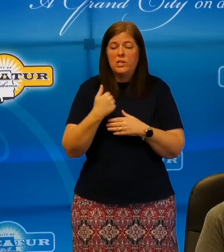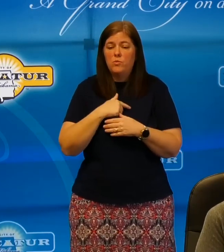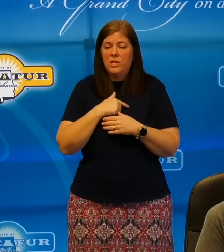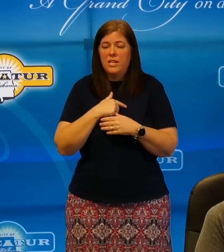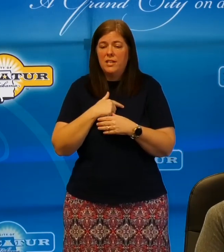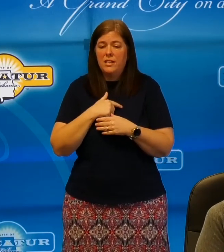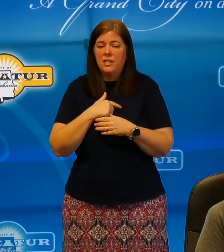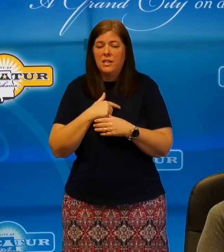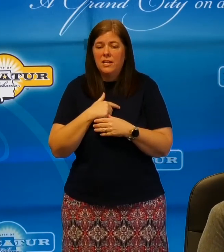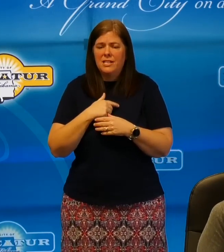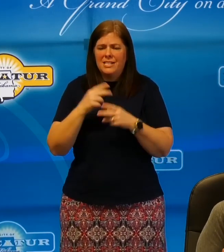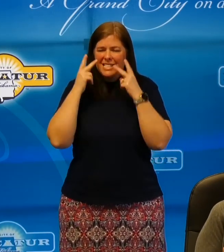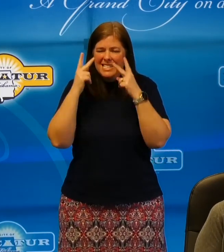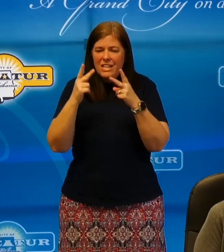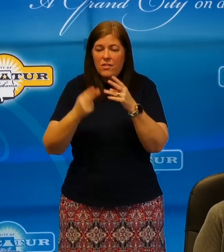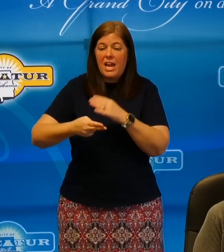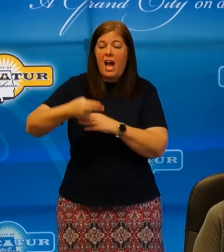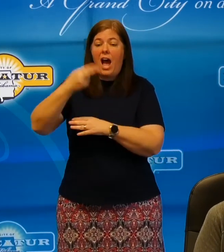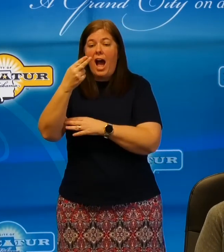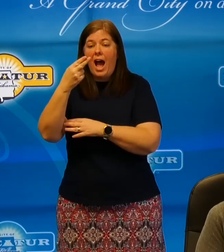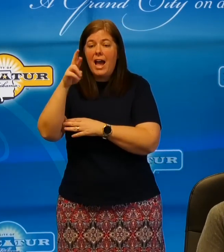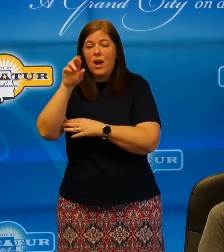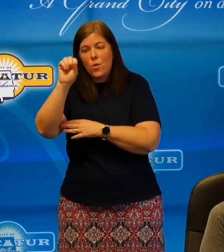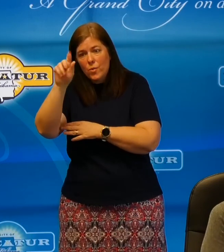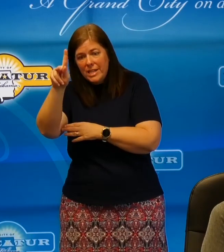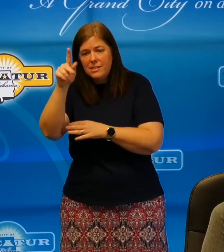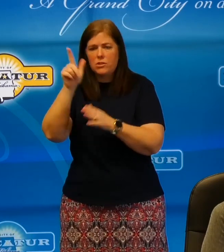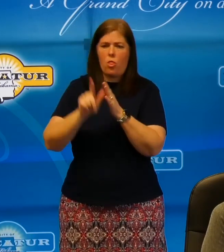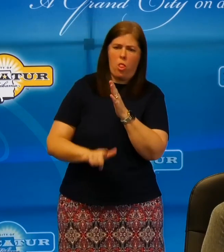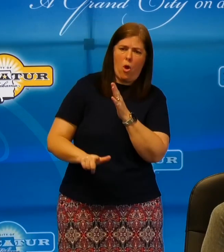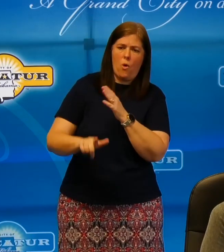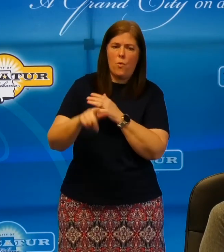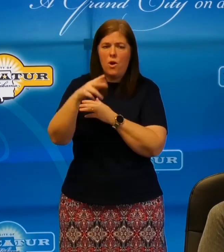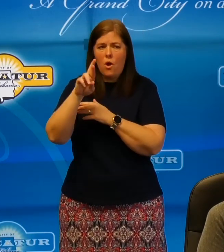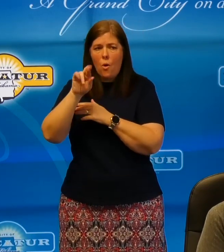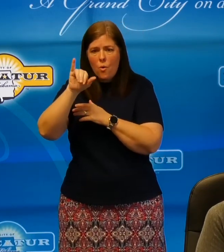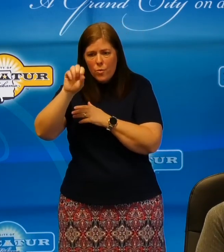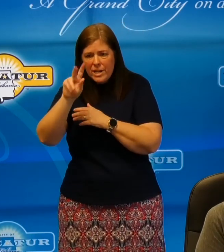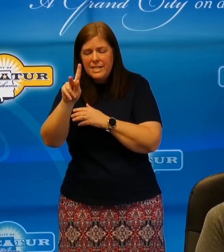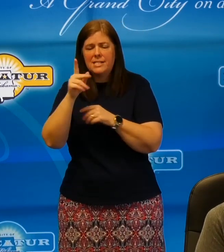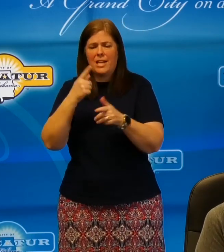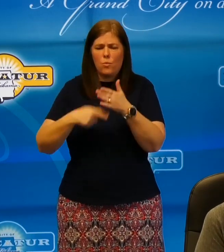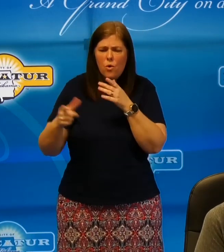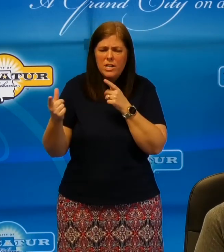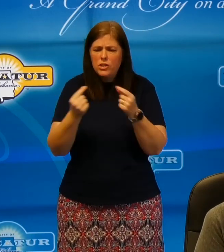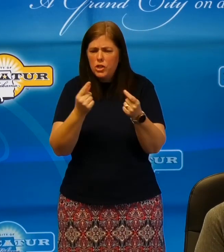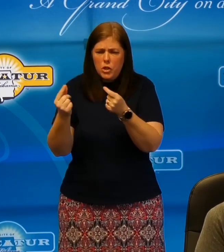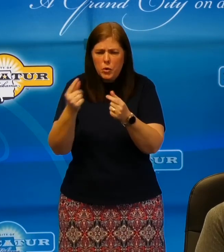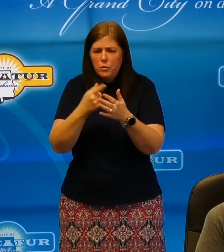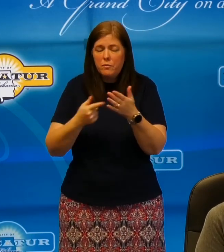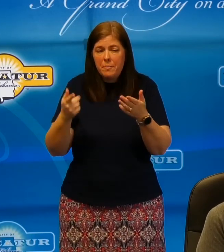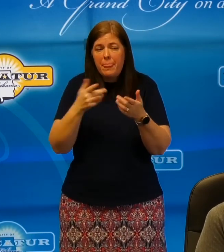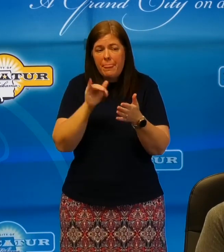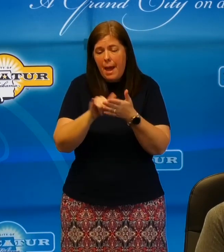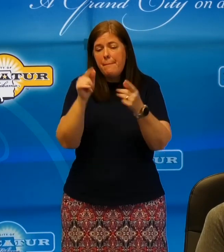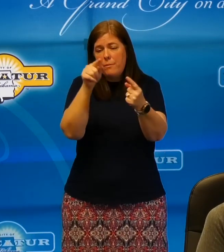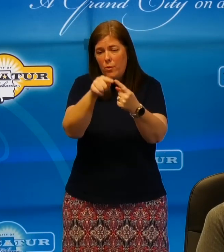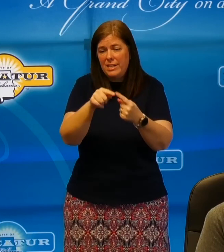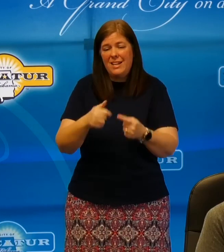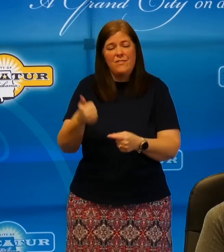assess, is it a high risk, is it a low risk, and what do we do from there. So we're taking care of our employees. If there's